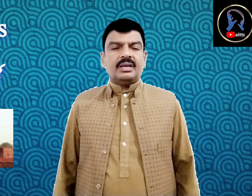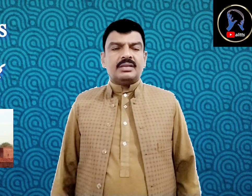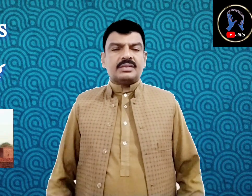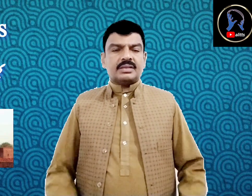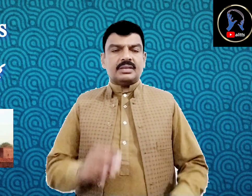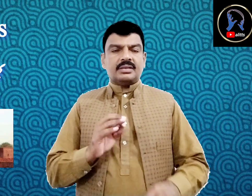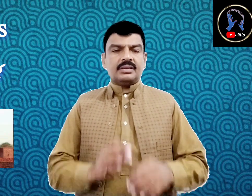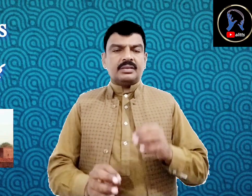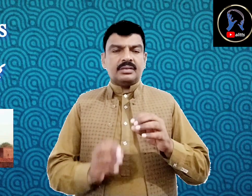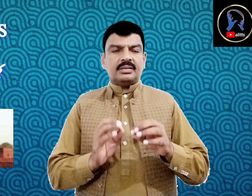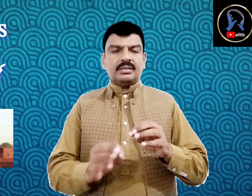kilns।